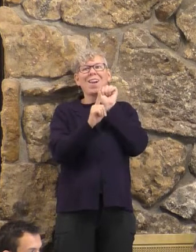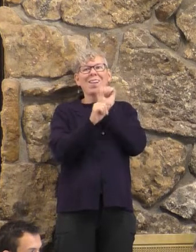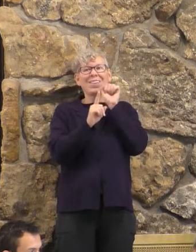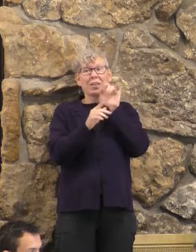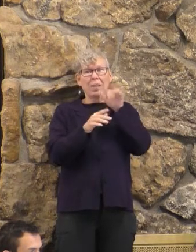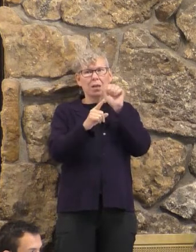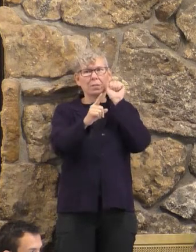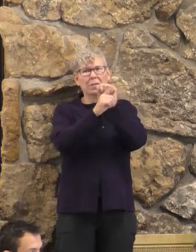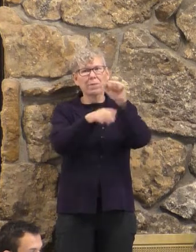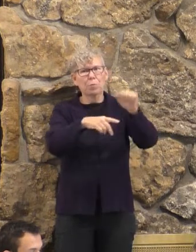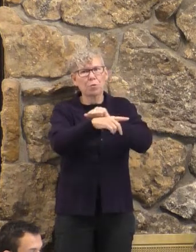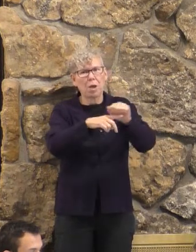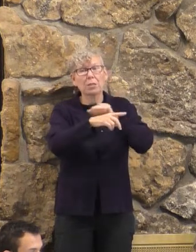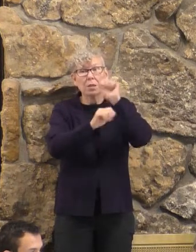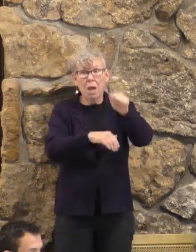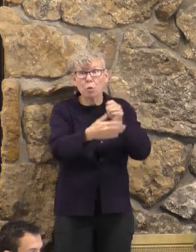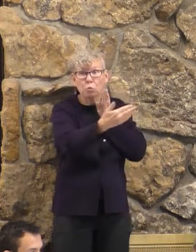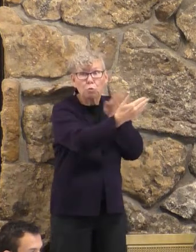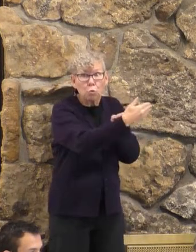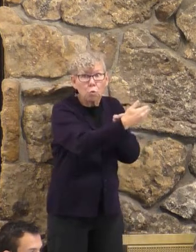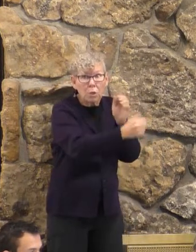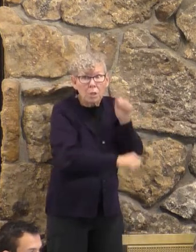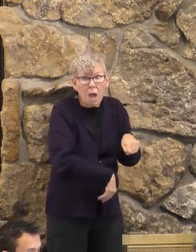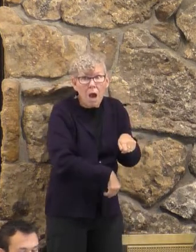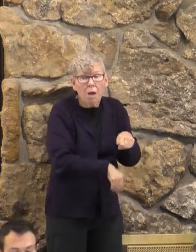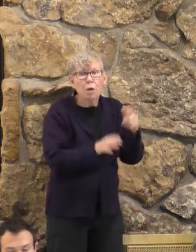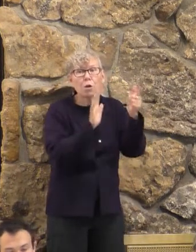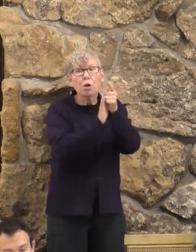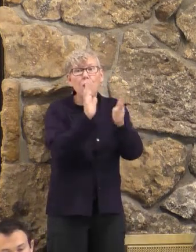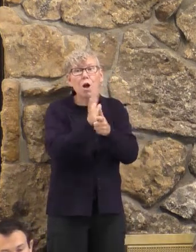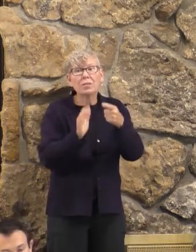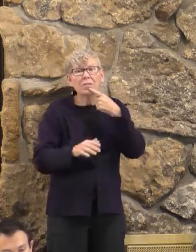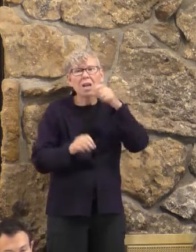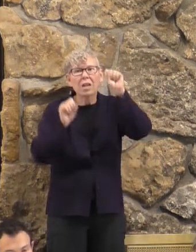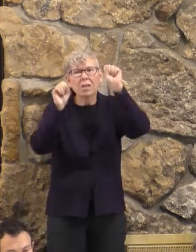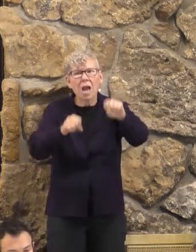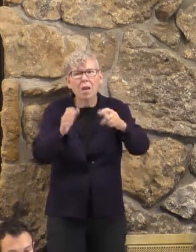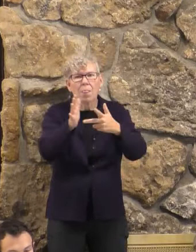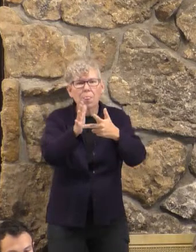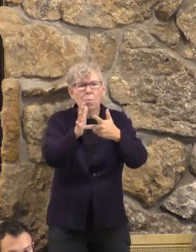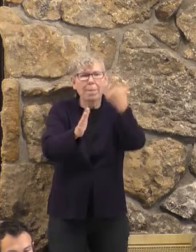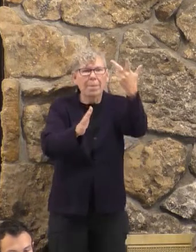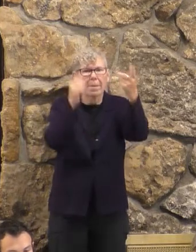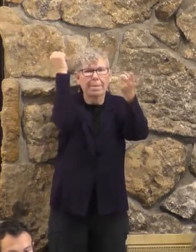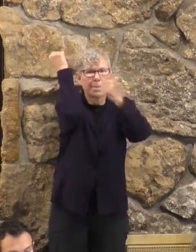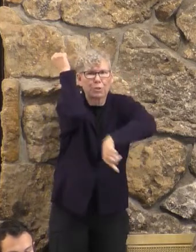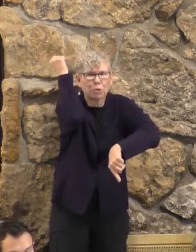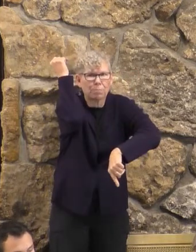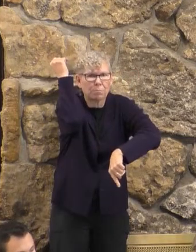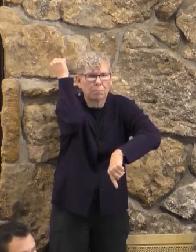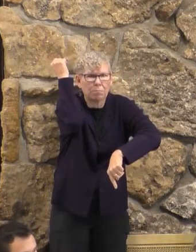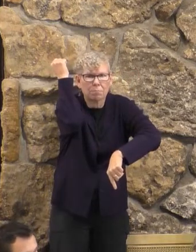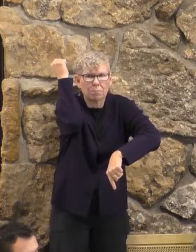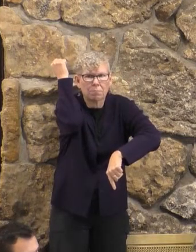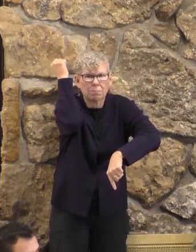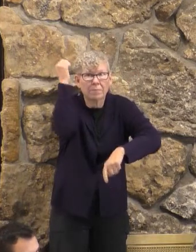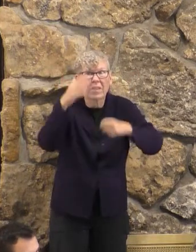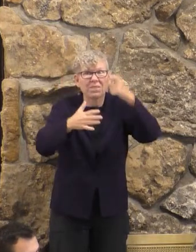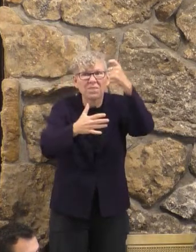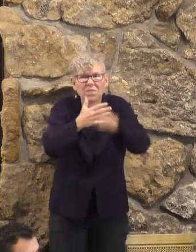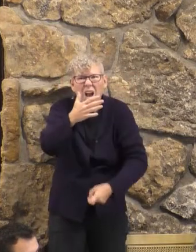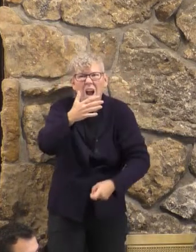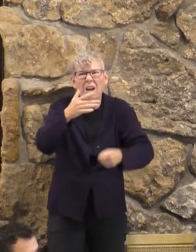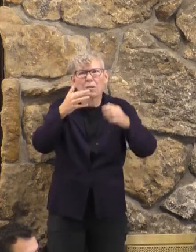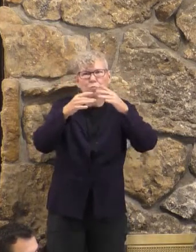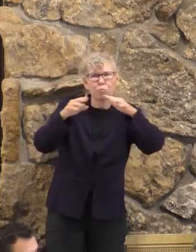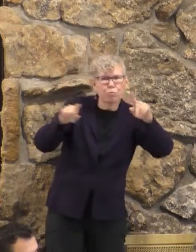damages. So to the extent that you are making making reservations for sign language interpreter and you have a choice of spending a